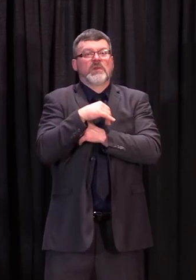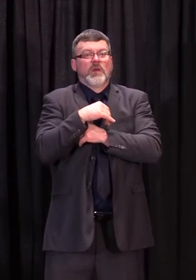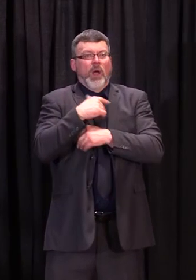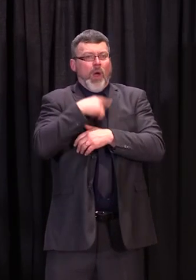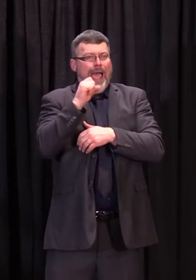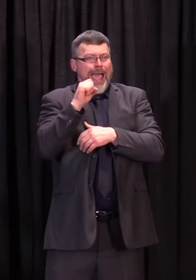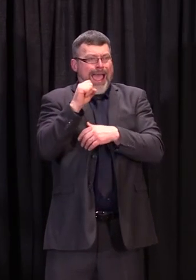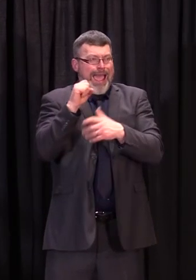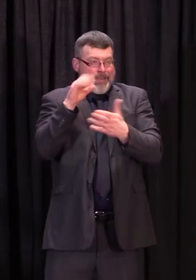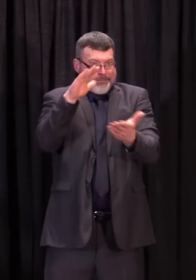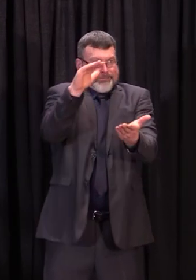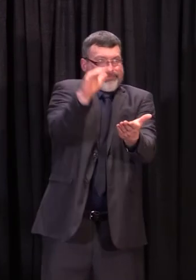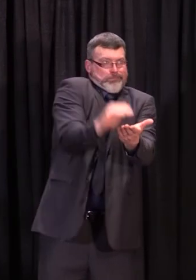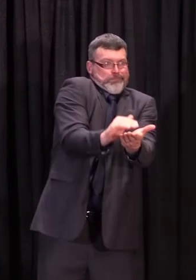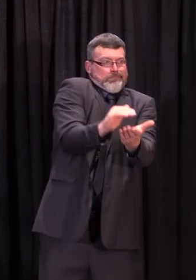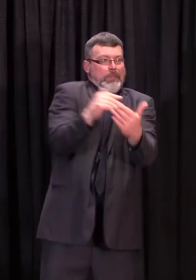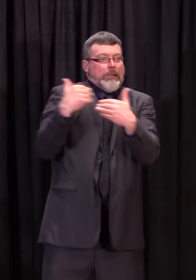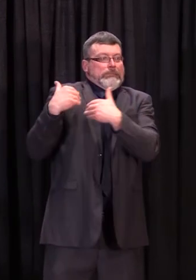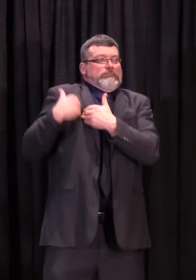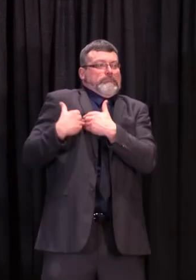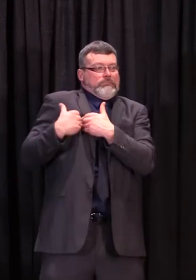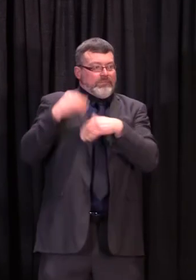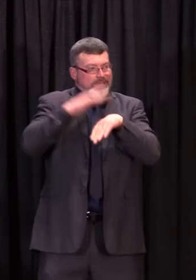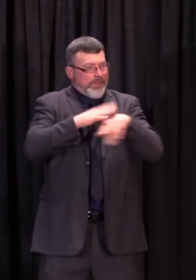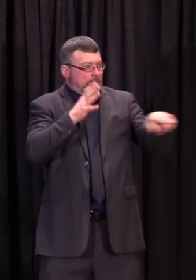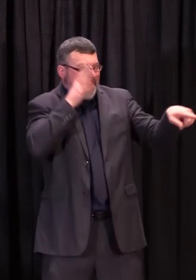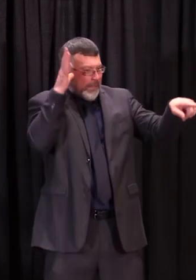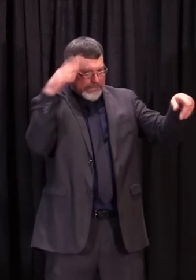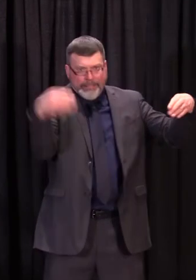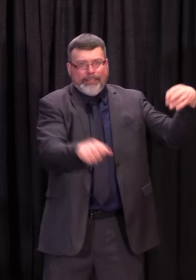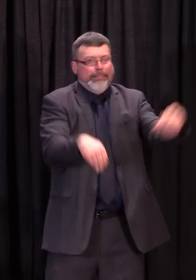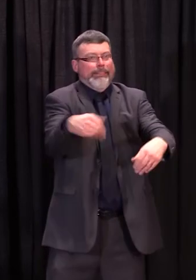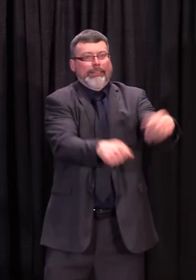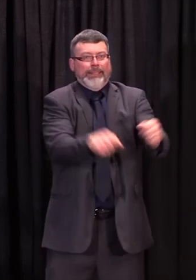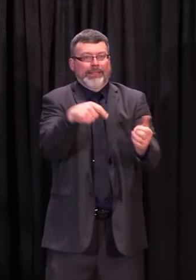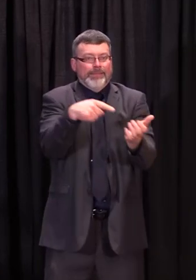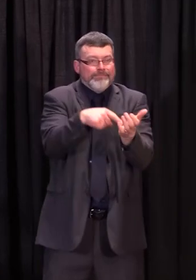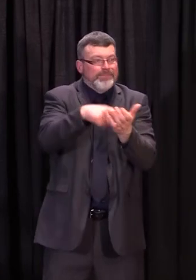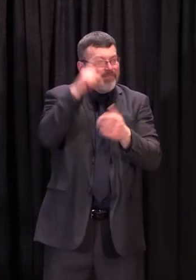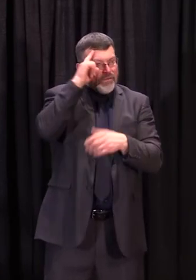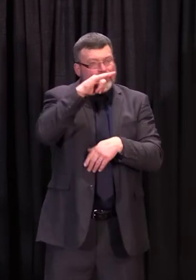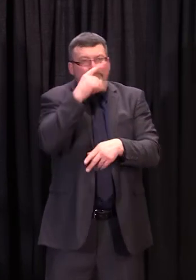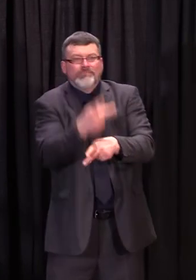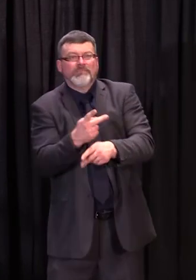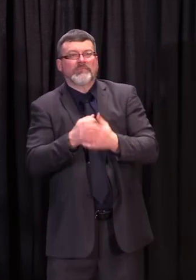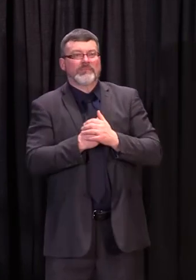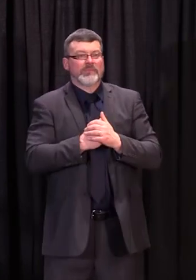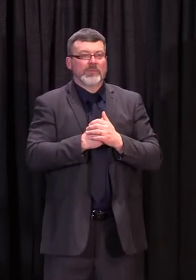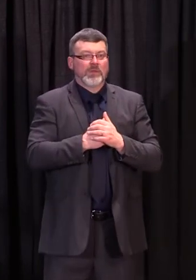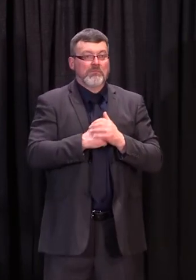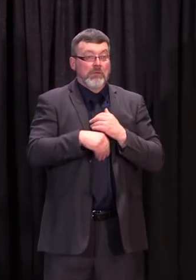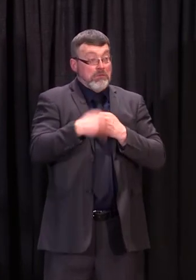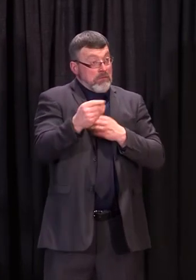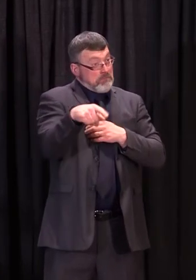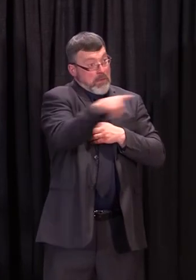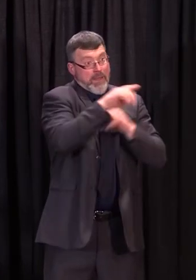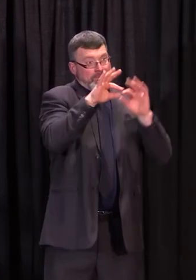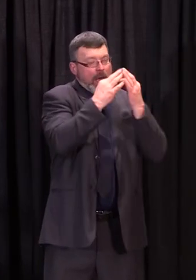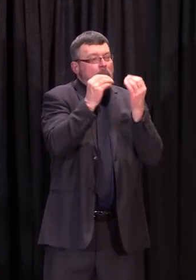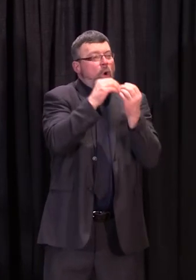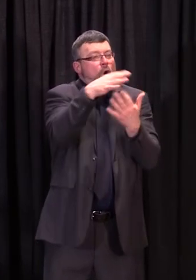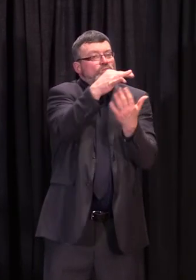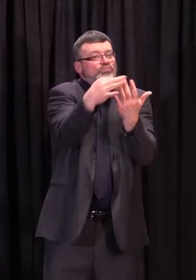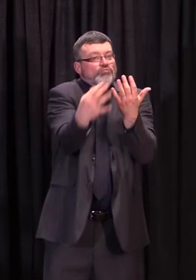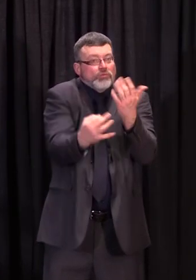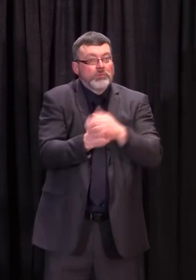providers and give families more options for care and for summer and after-school programs. It